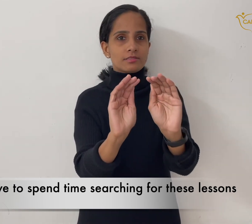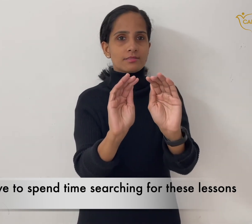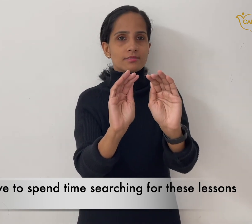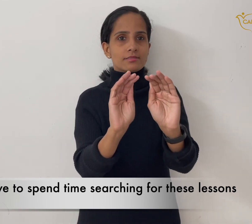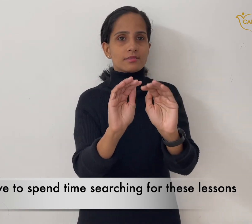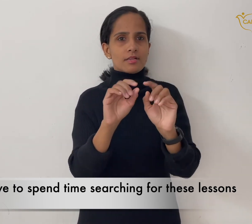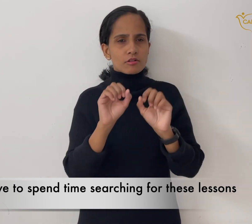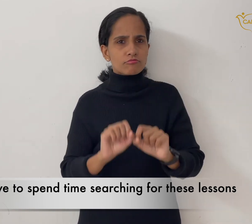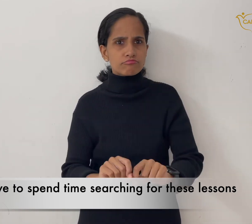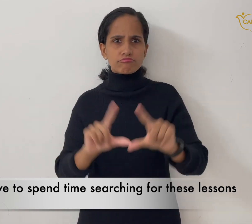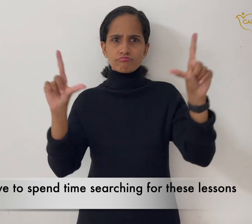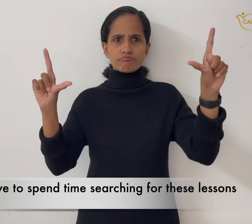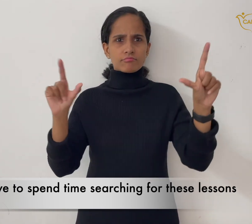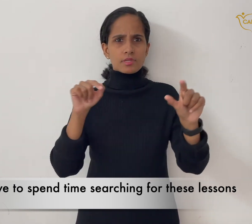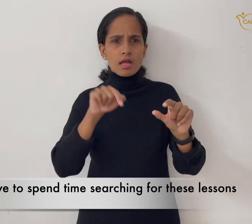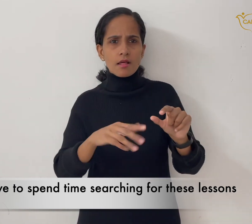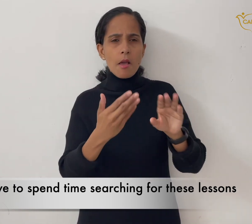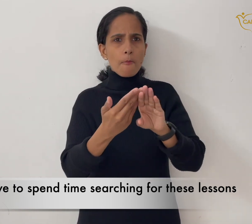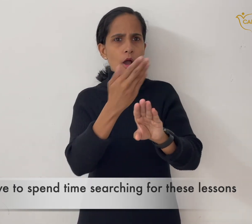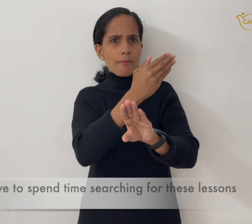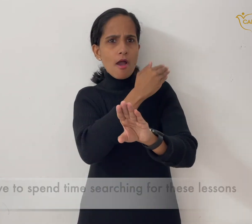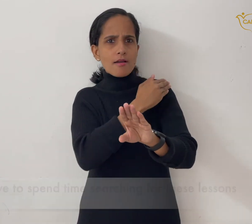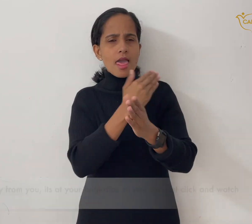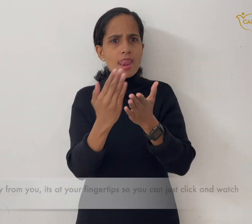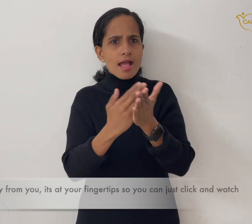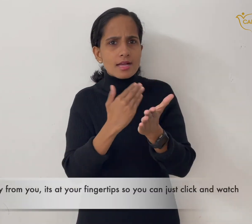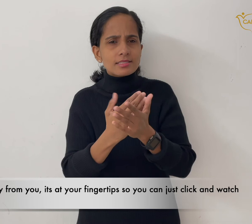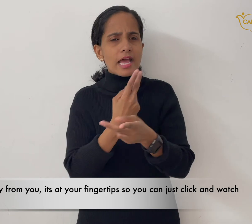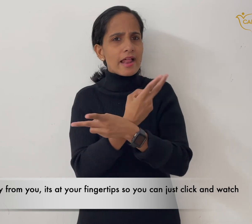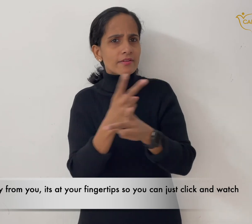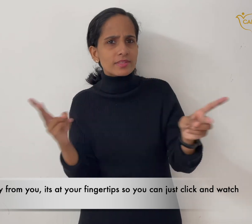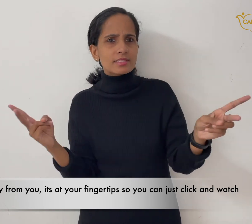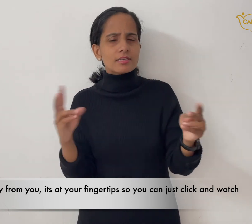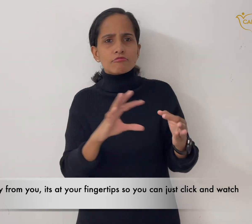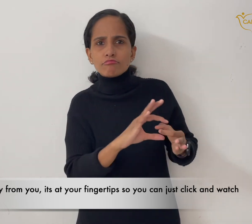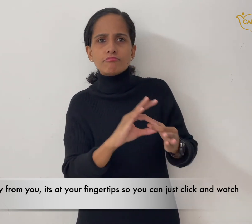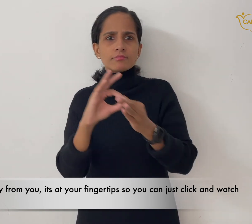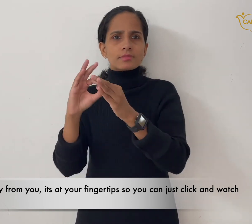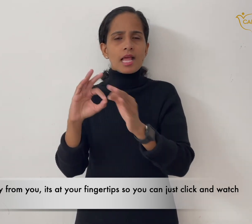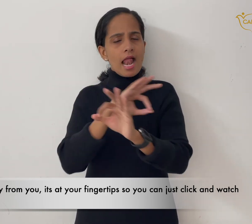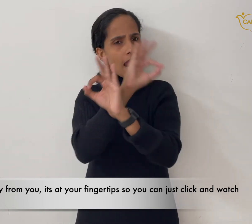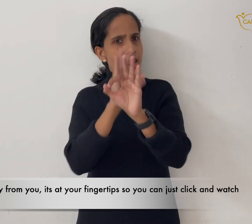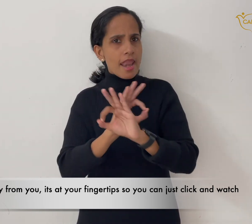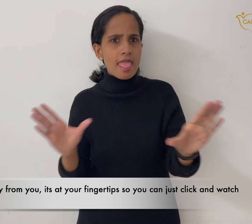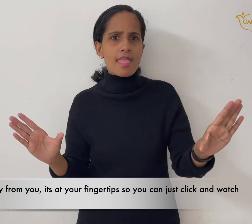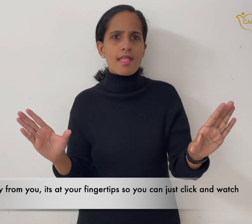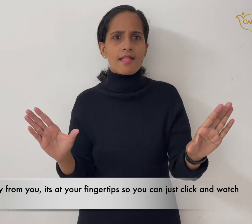It's just a click away for you. It's at your fingertips. So you can